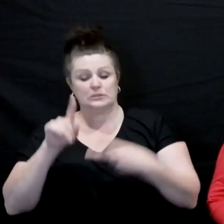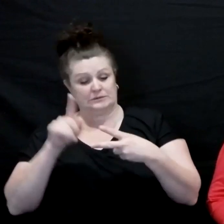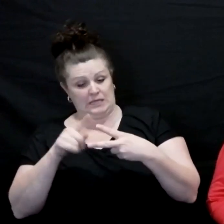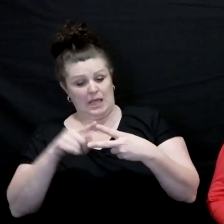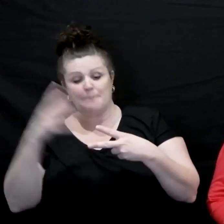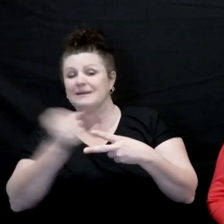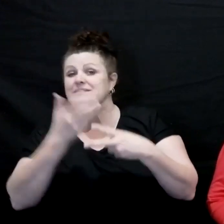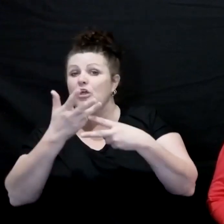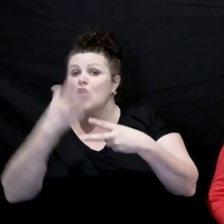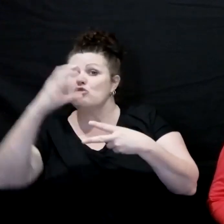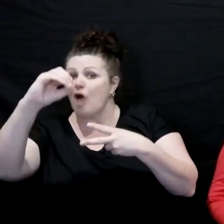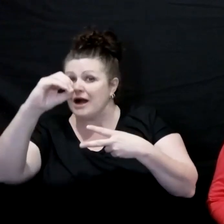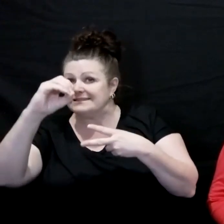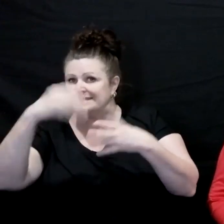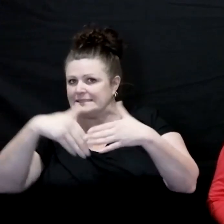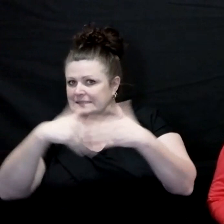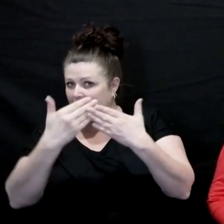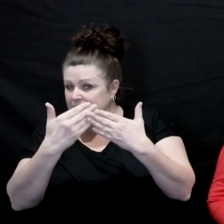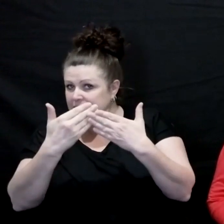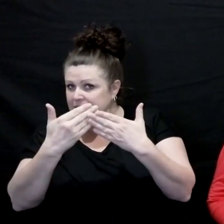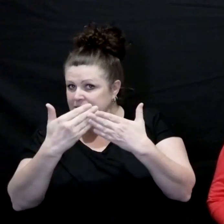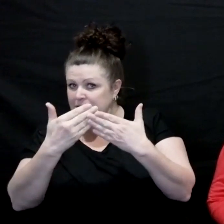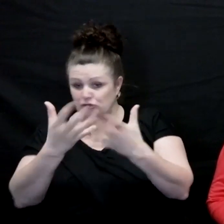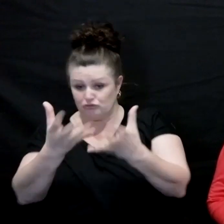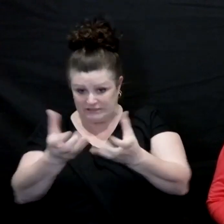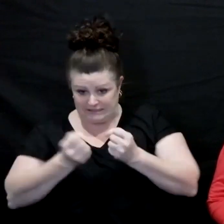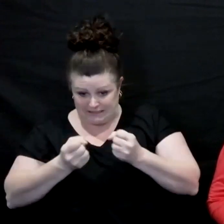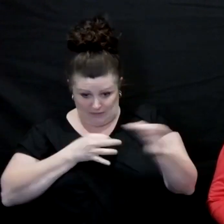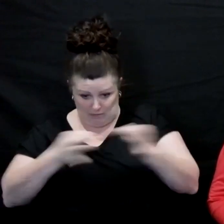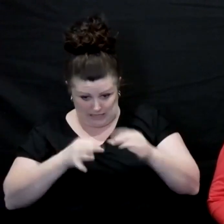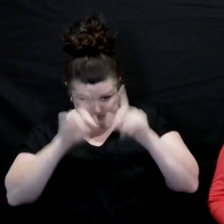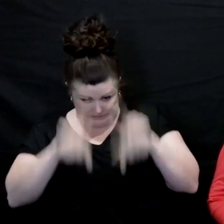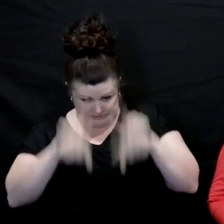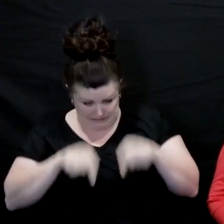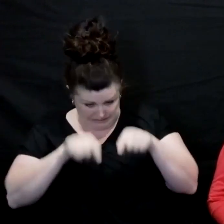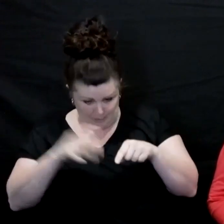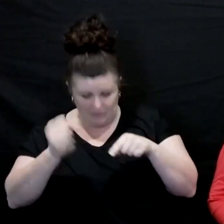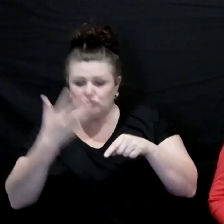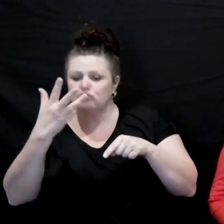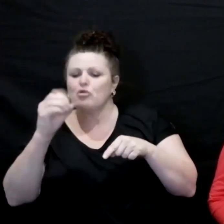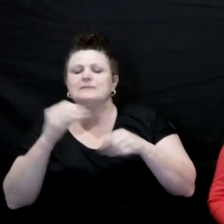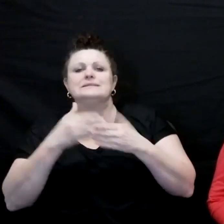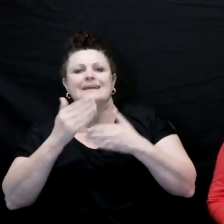within 90 days of the plan coming into effect. And